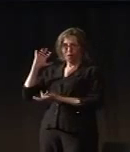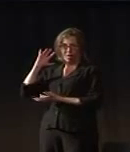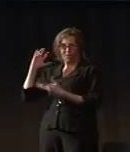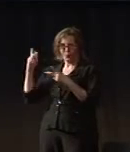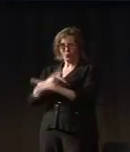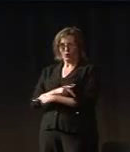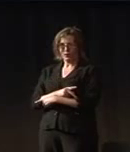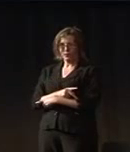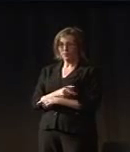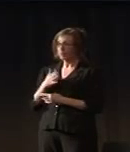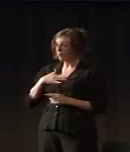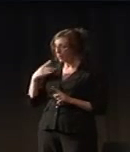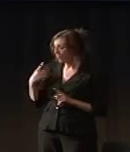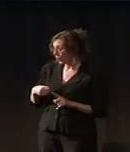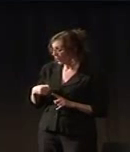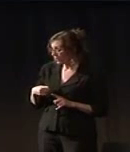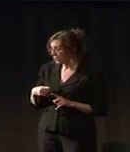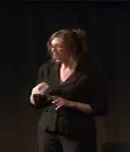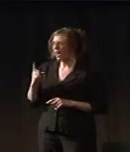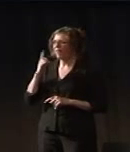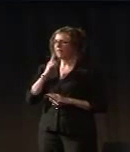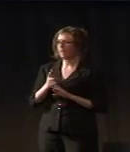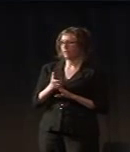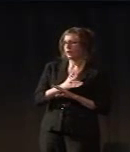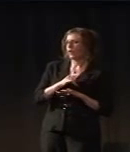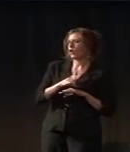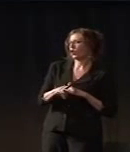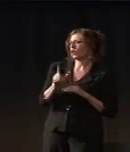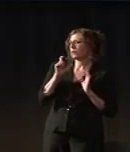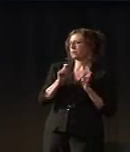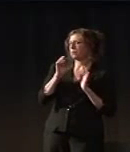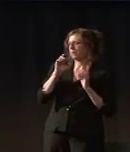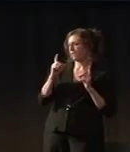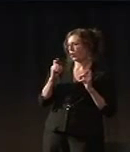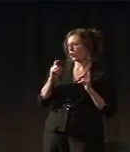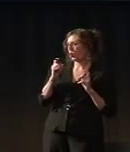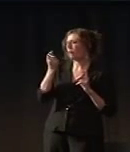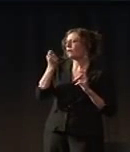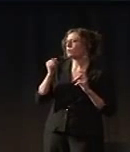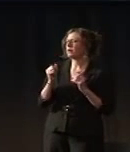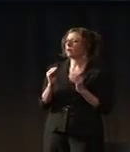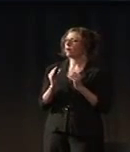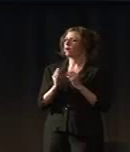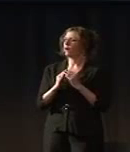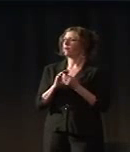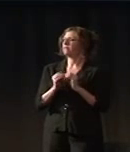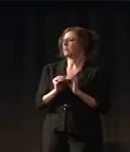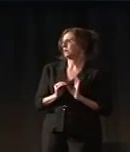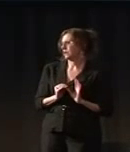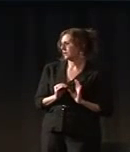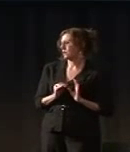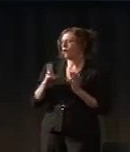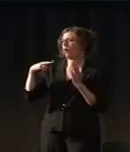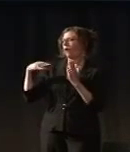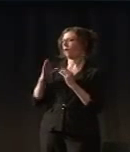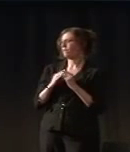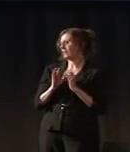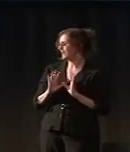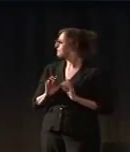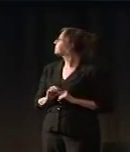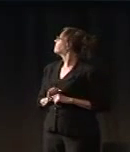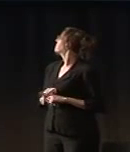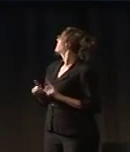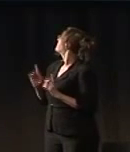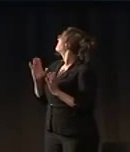thought the version in 79 was maybe just a little bit sort of airbrushed. Nonetheless, he was drawing our attention quite immediately to the flow, not just